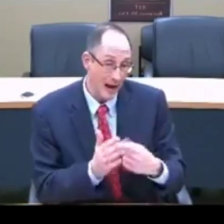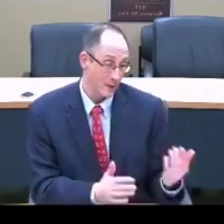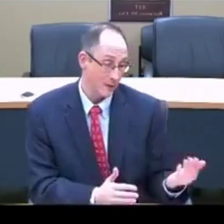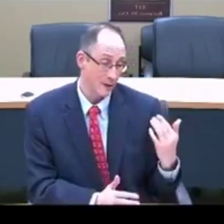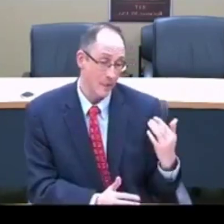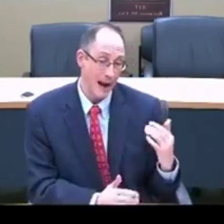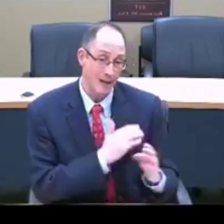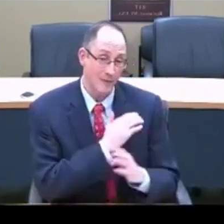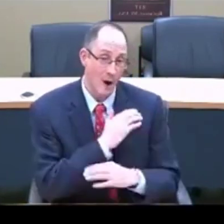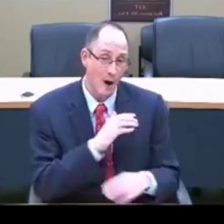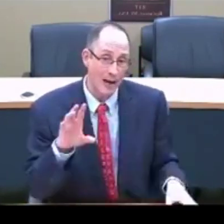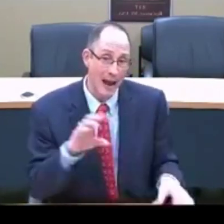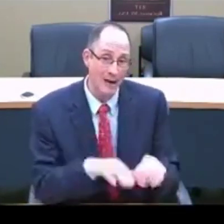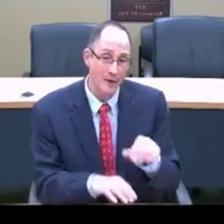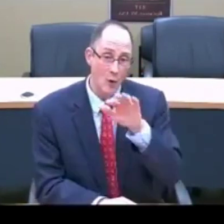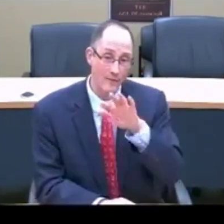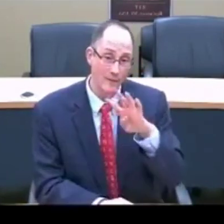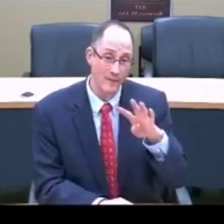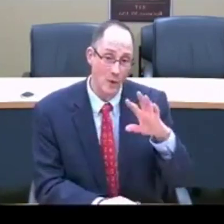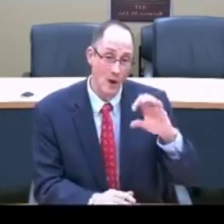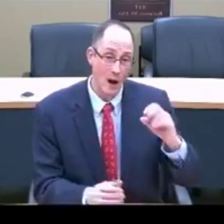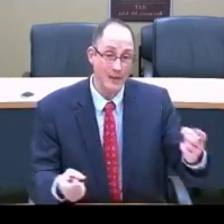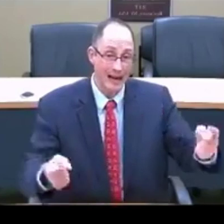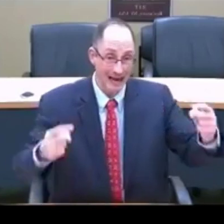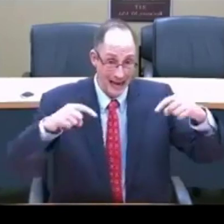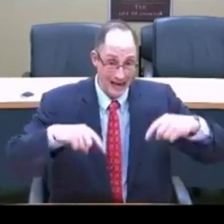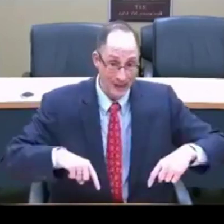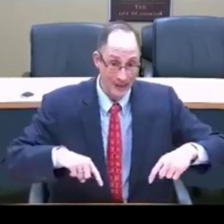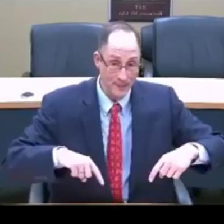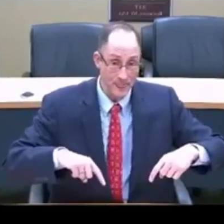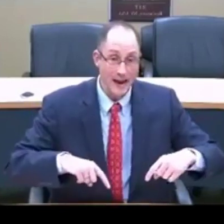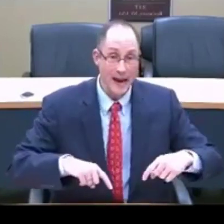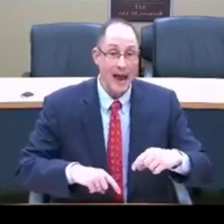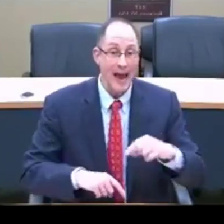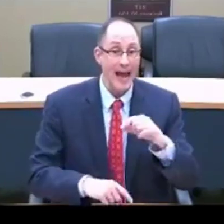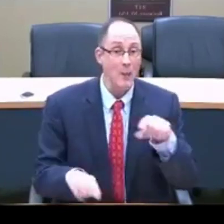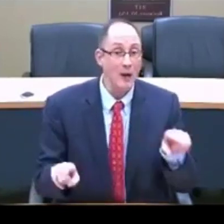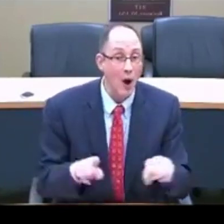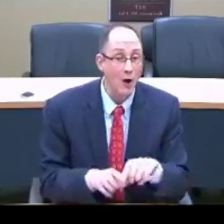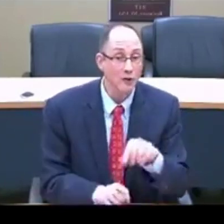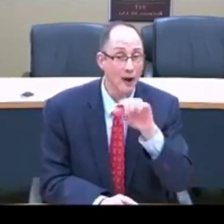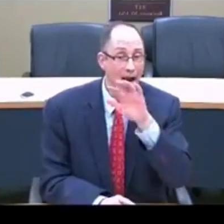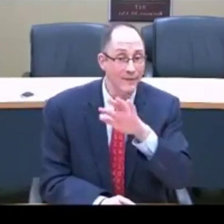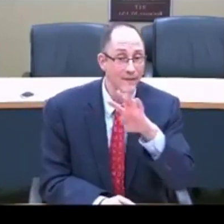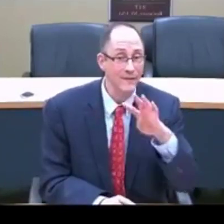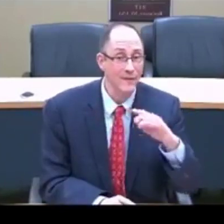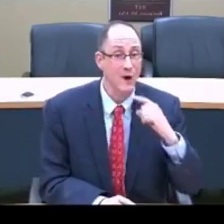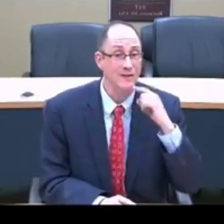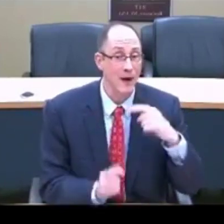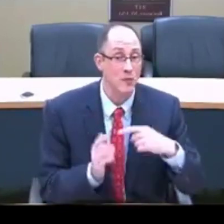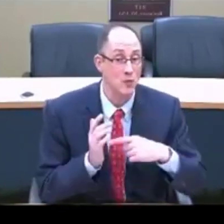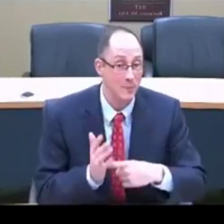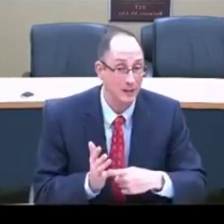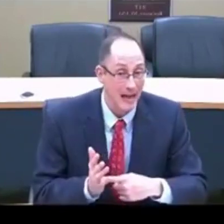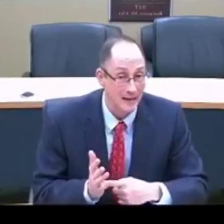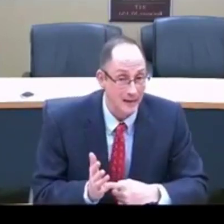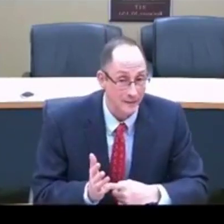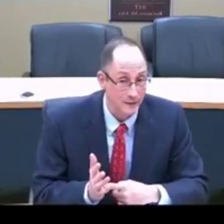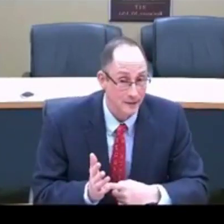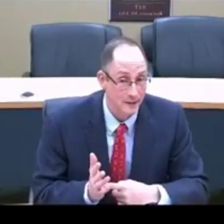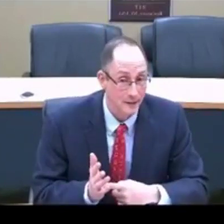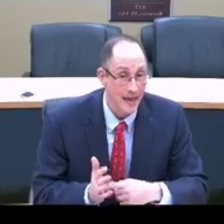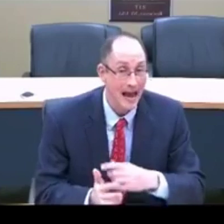example, this past fall, we had a total of 54 companies that came here. We also had 54 deaf representatives.